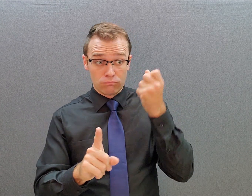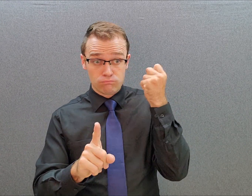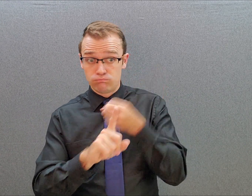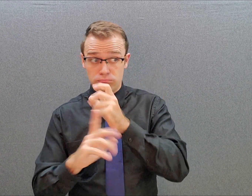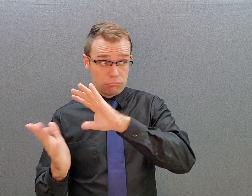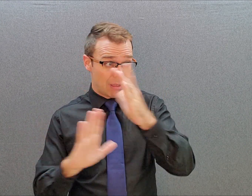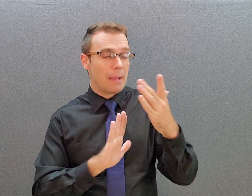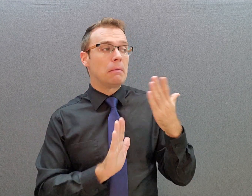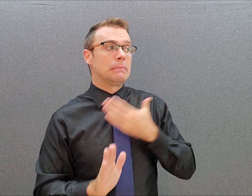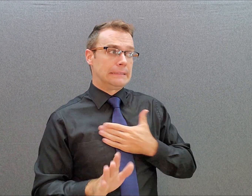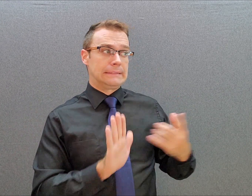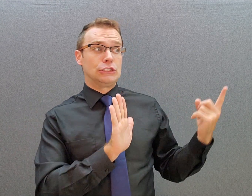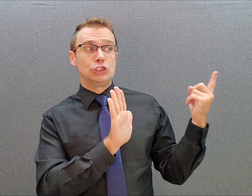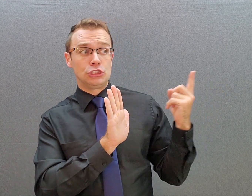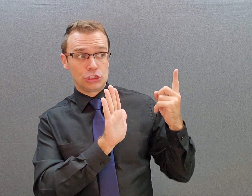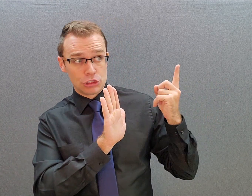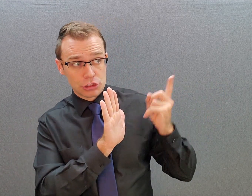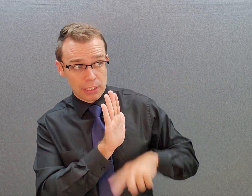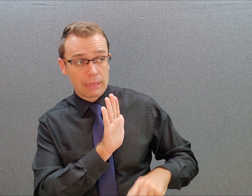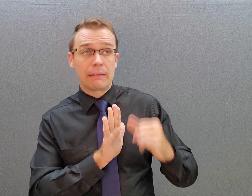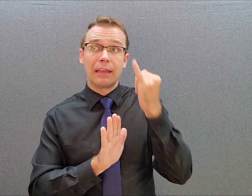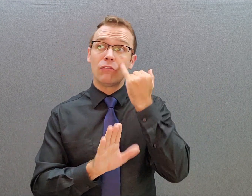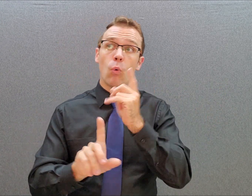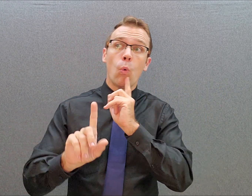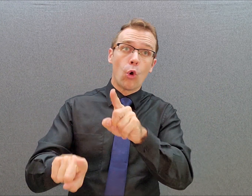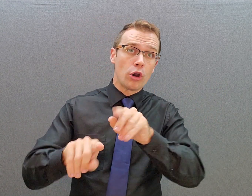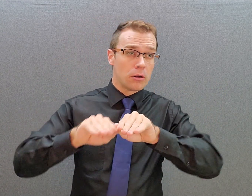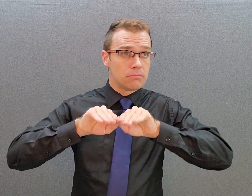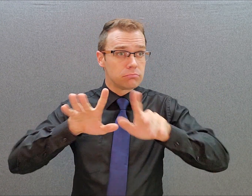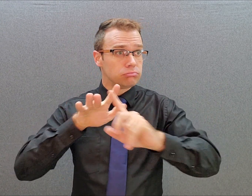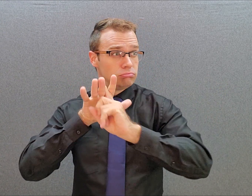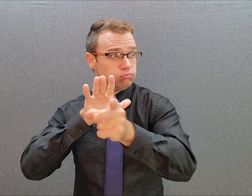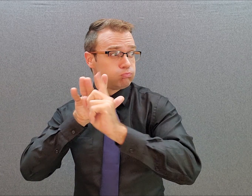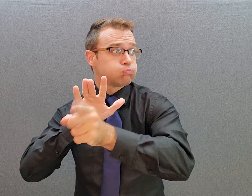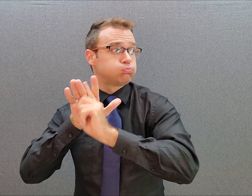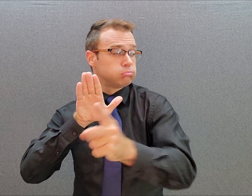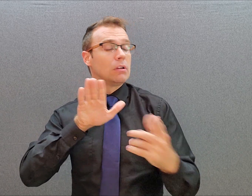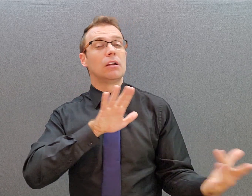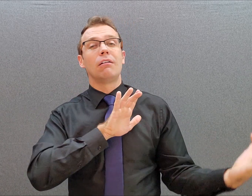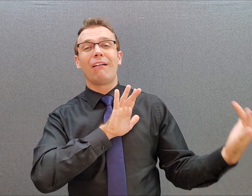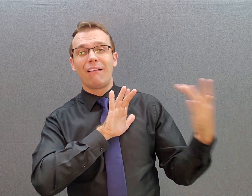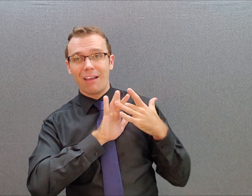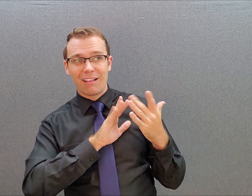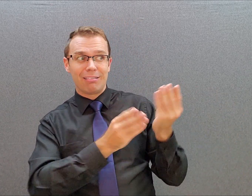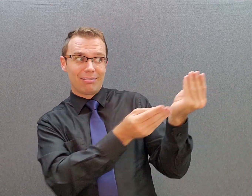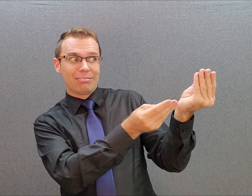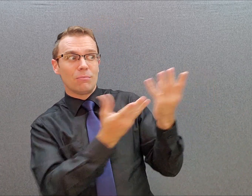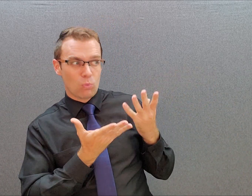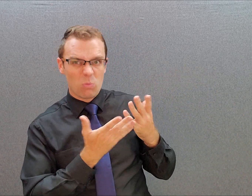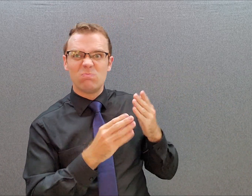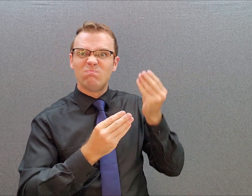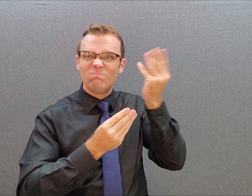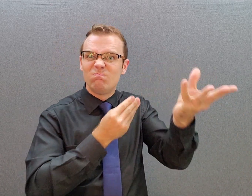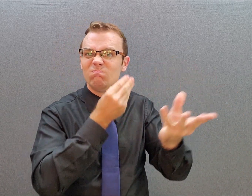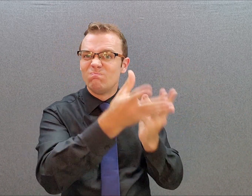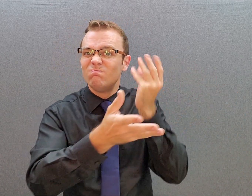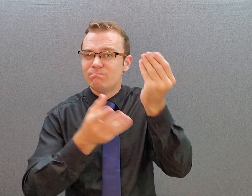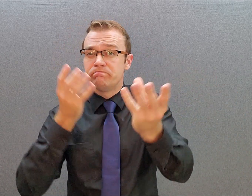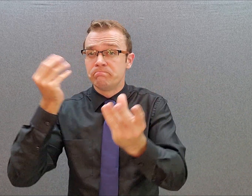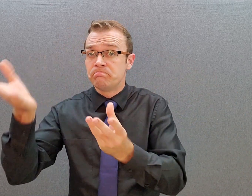immediately if local officials give an evacuation order or if a disaster occurs. Also